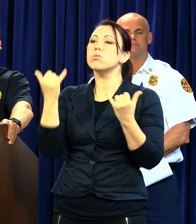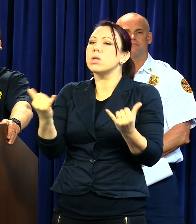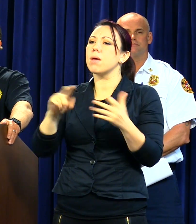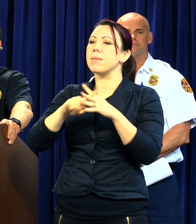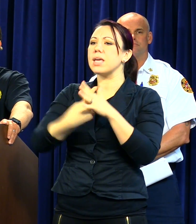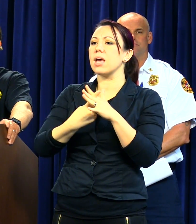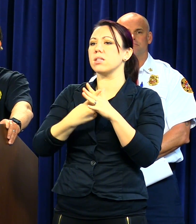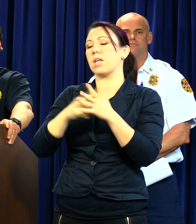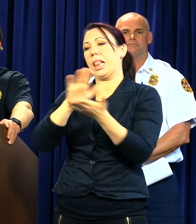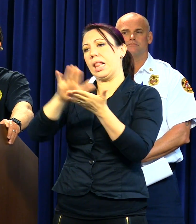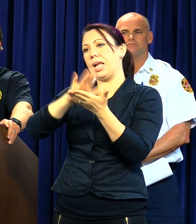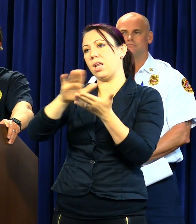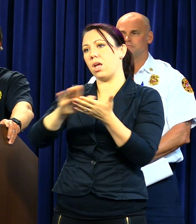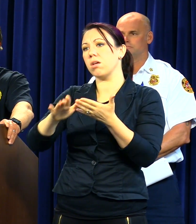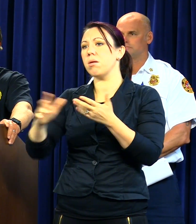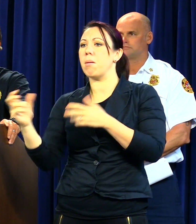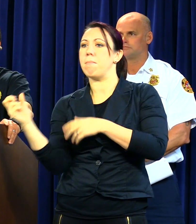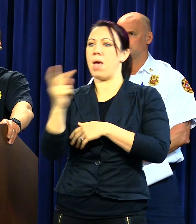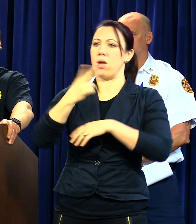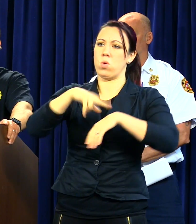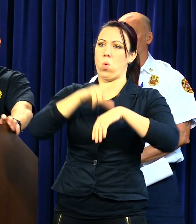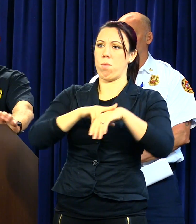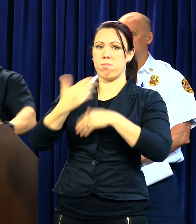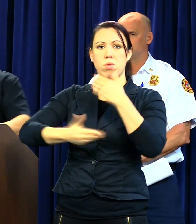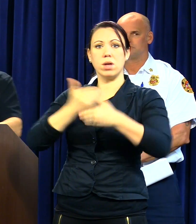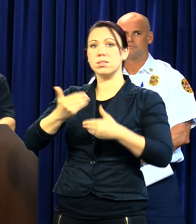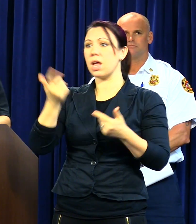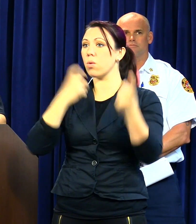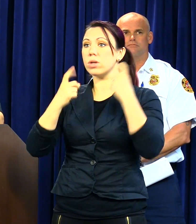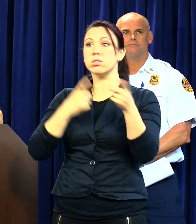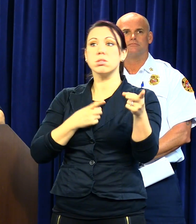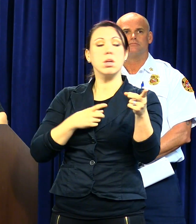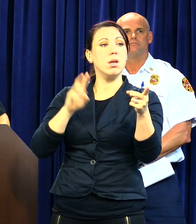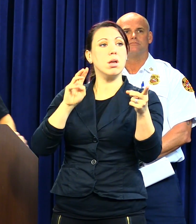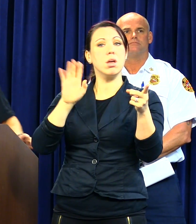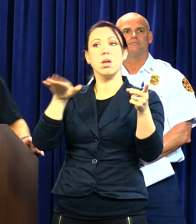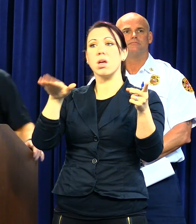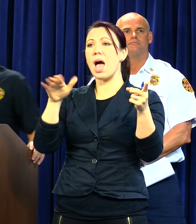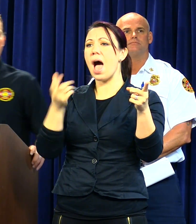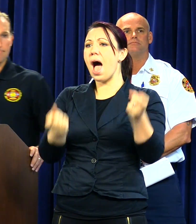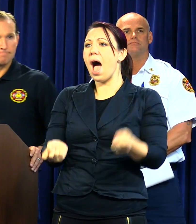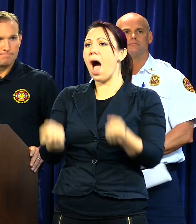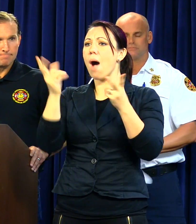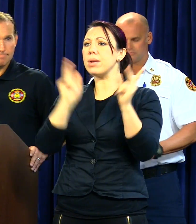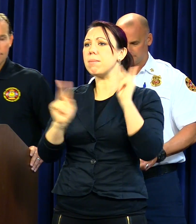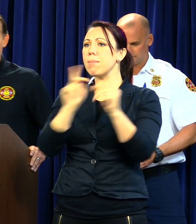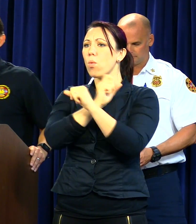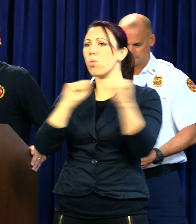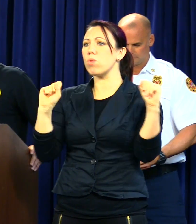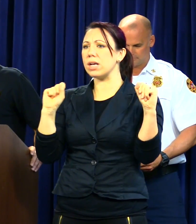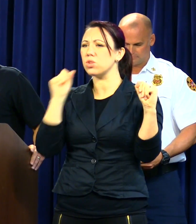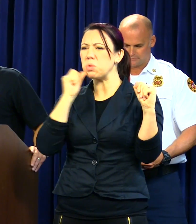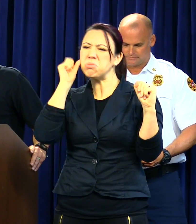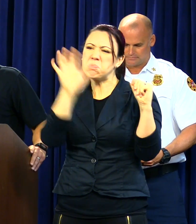process. So with that, any questions? Mayor, how many people were rescued